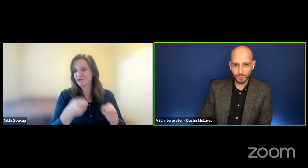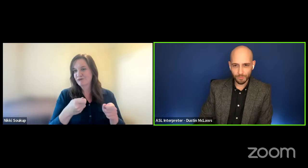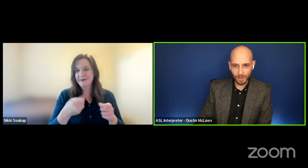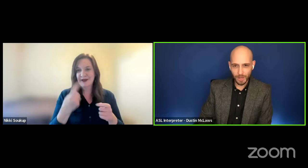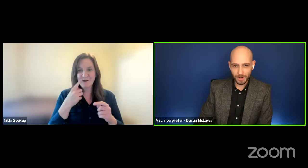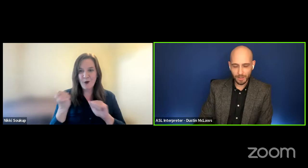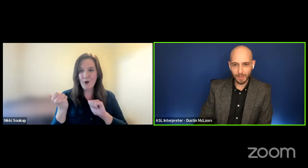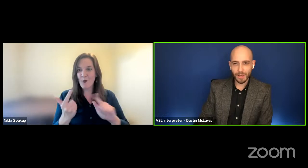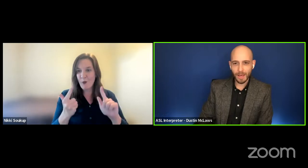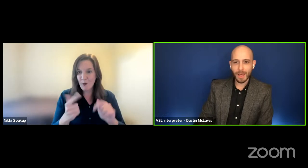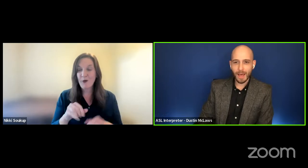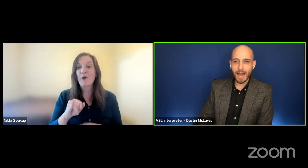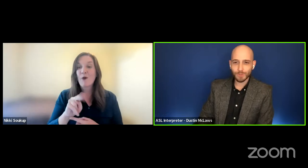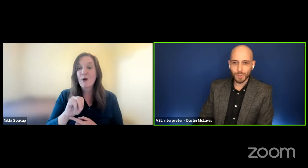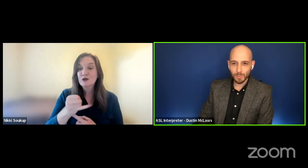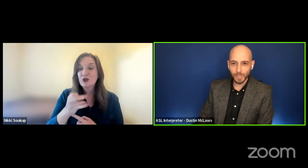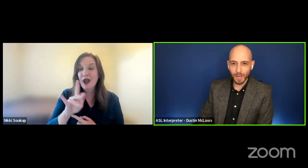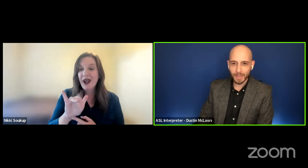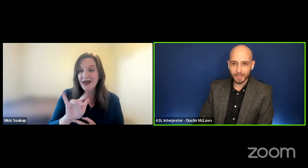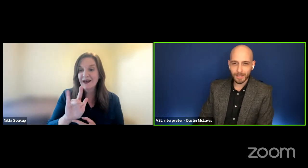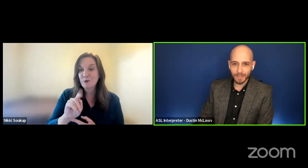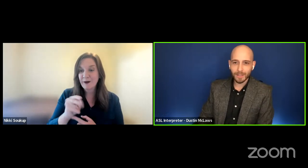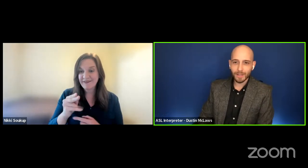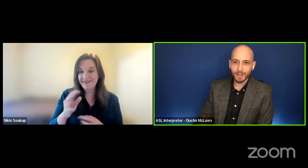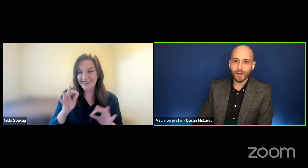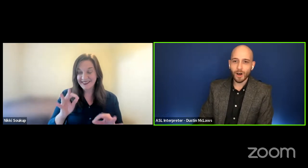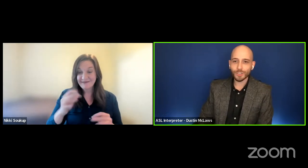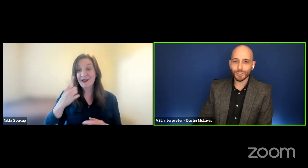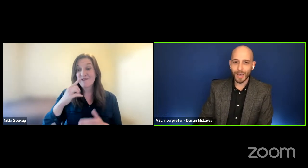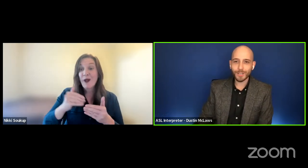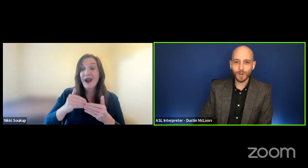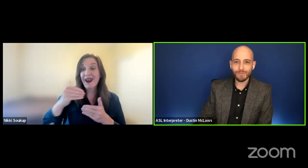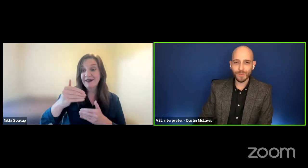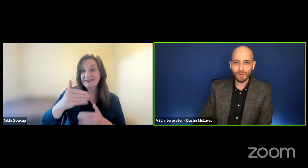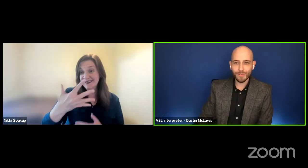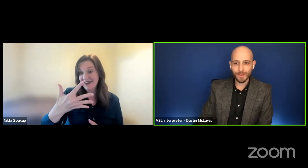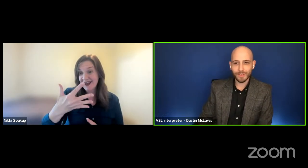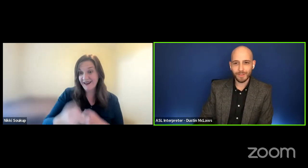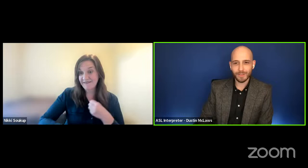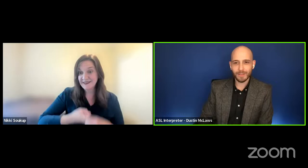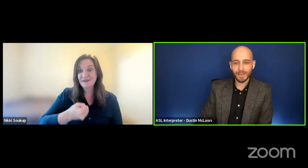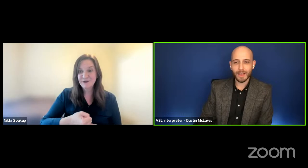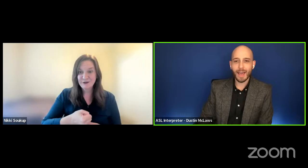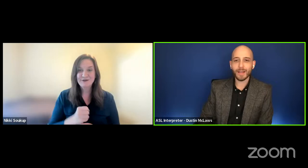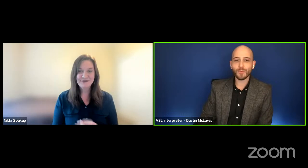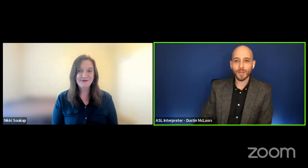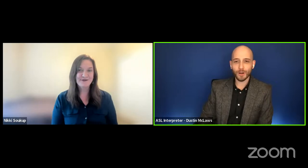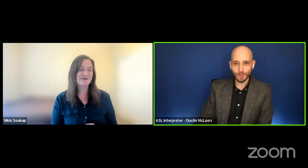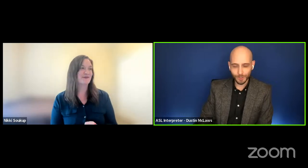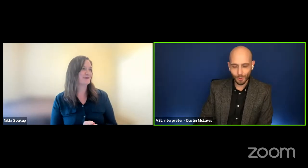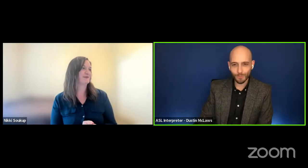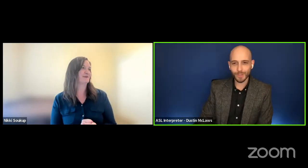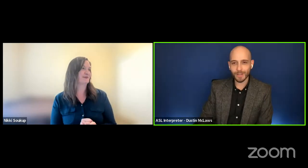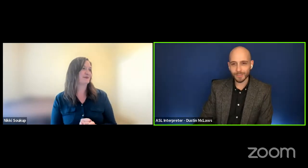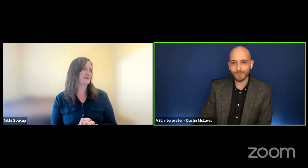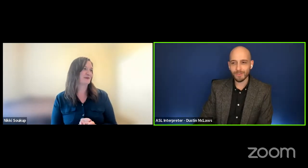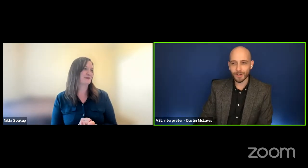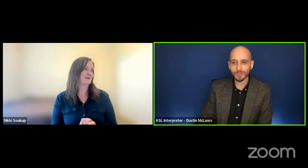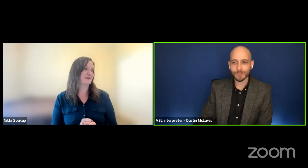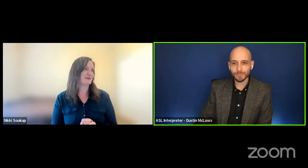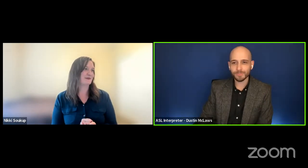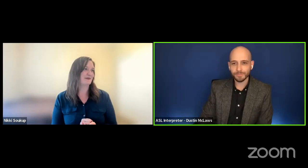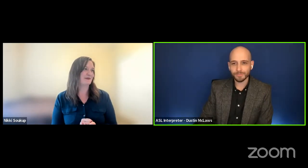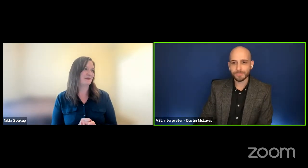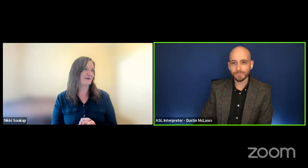We were recertified after we applied on July 25th, and we are good to go for the next